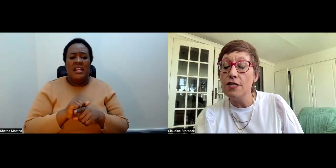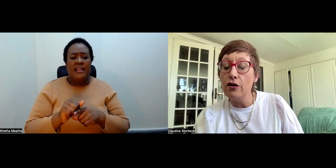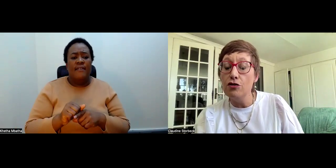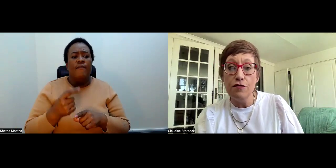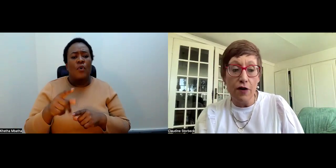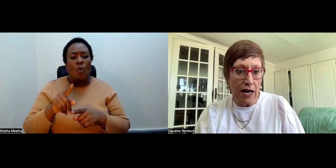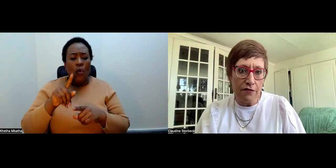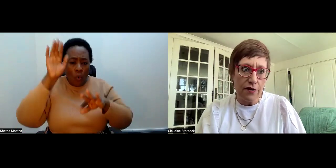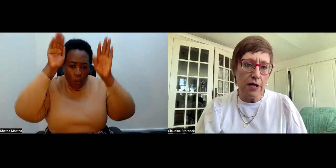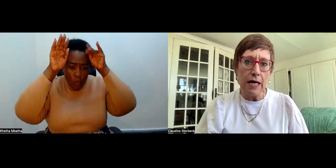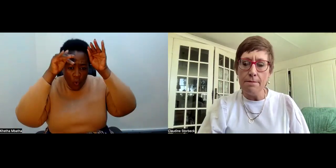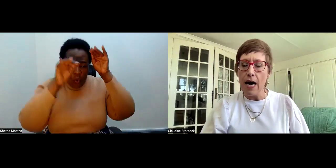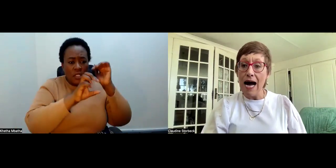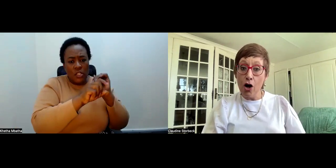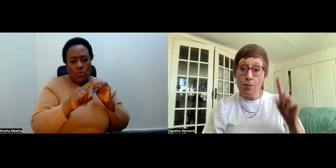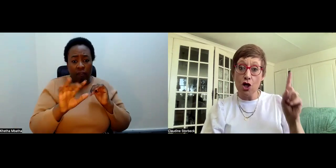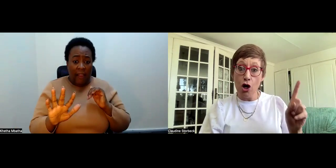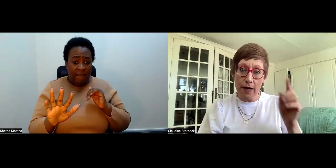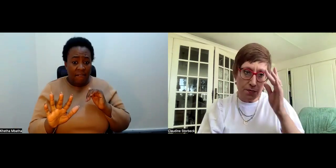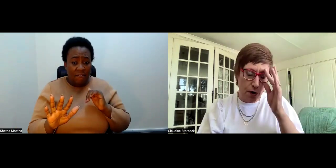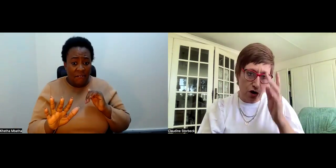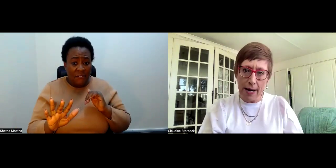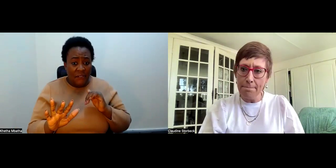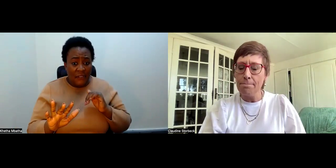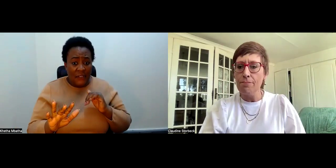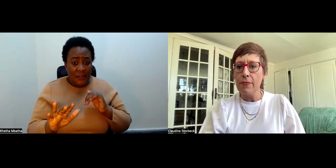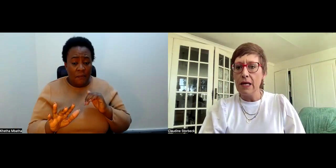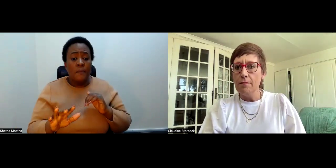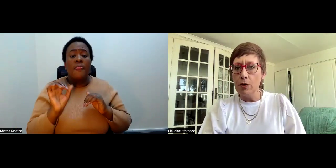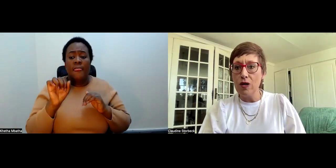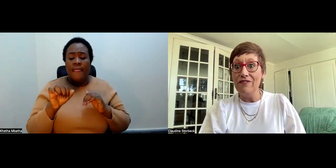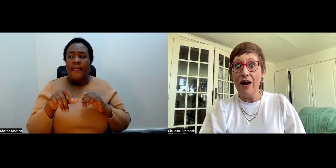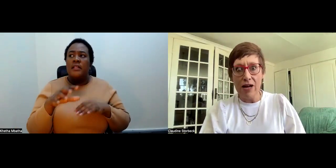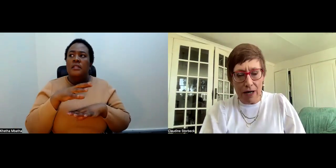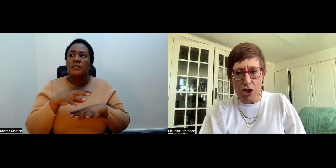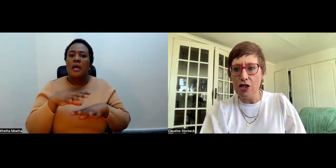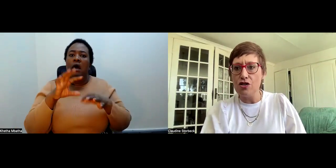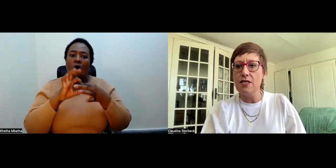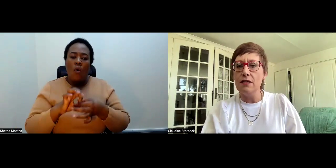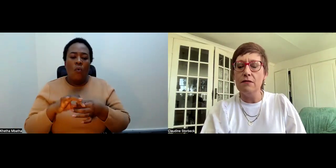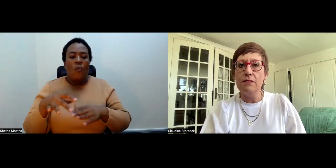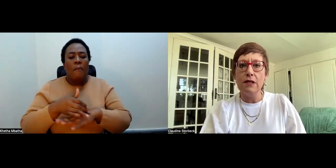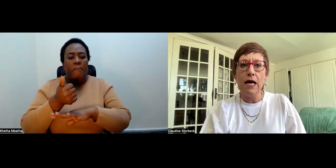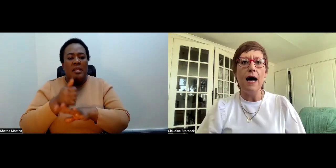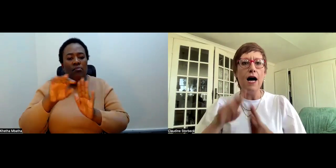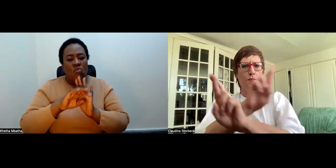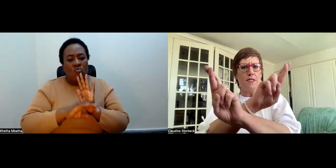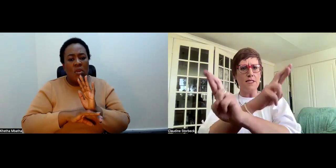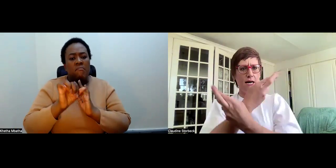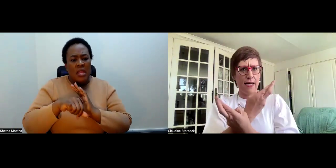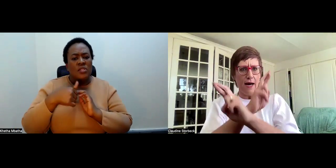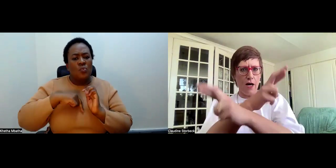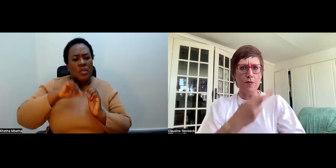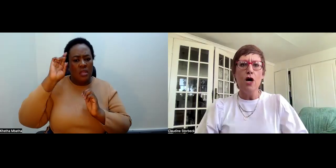for ages 0 to 5. High Hopes is a home-based program, but we're very much interested, and High Hopes